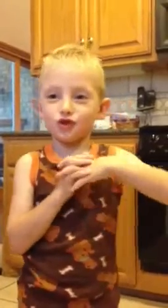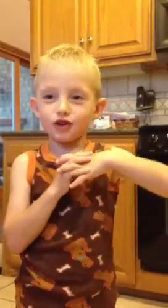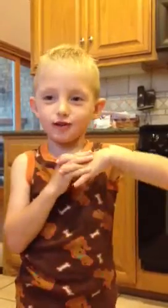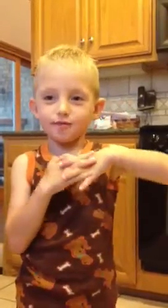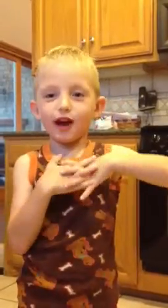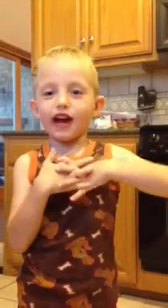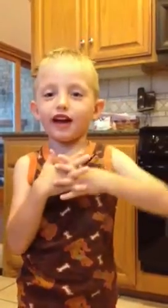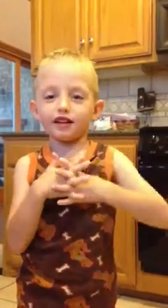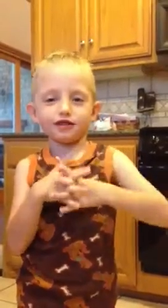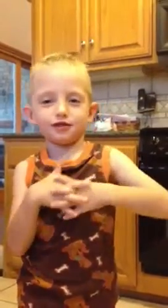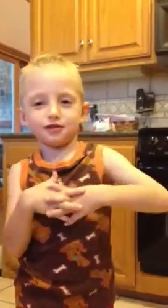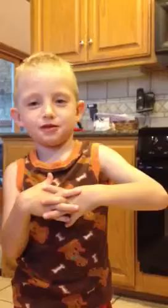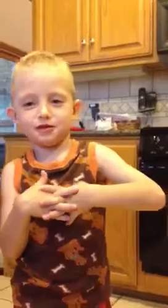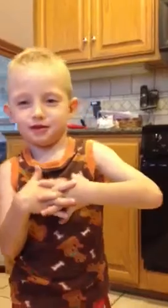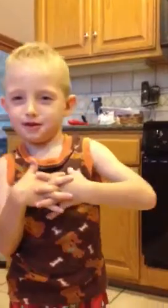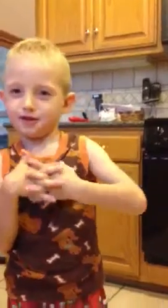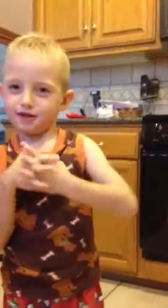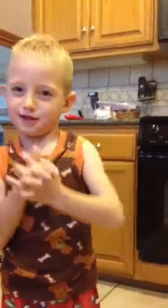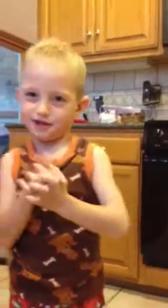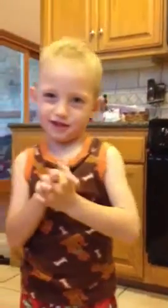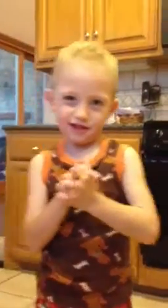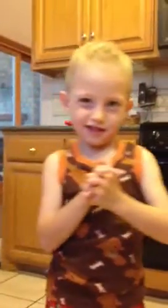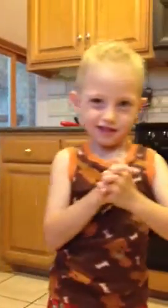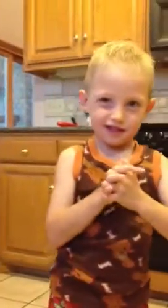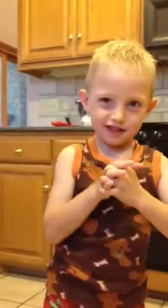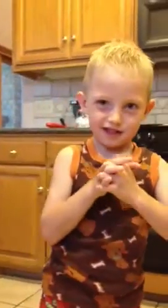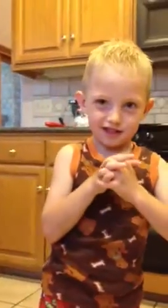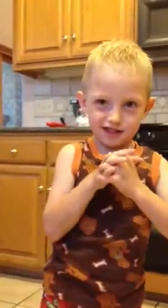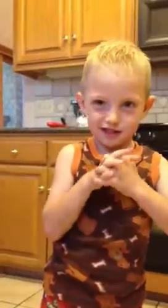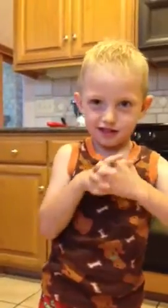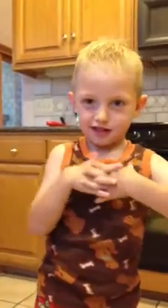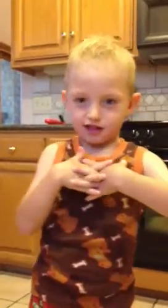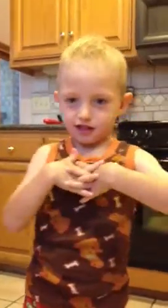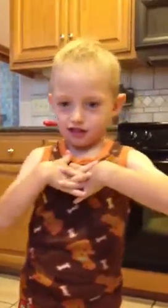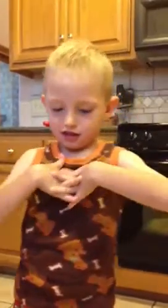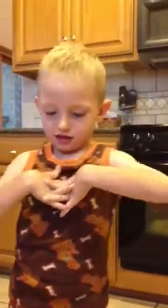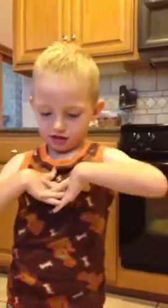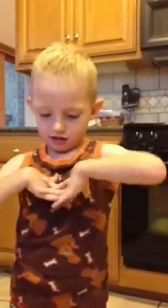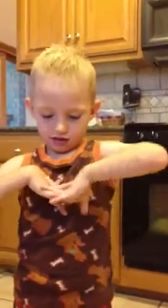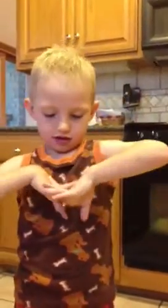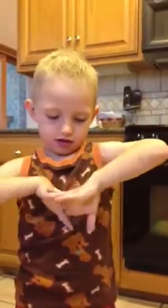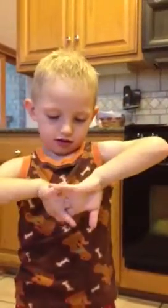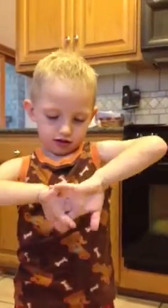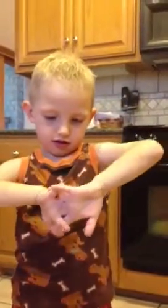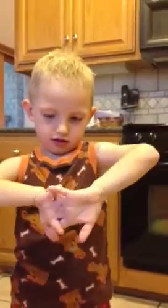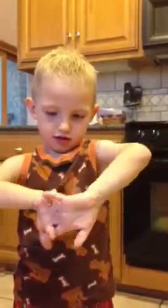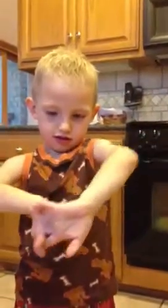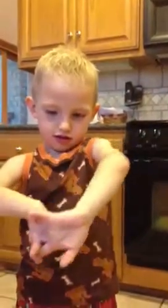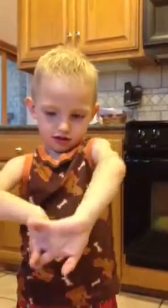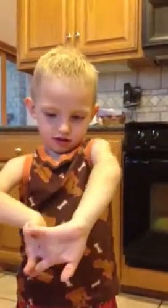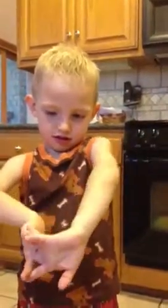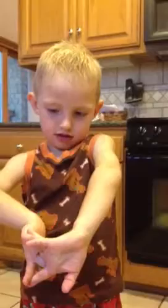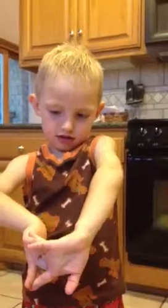Jordan Pass. Yeah, it's a little boy, like you. What do you think a good little boy's name would be?